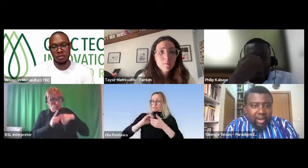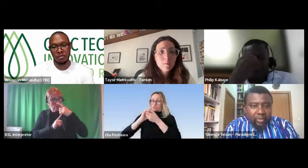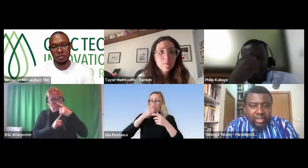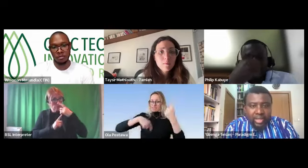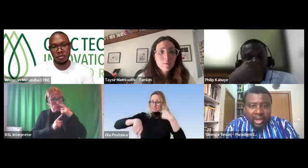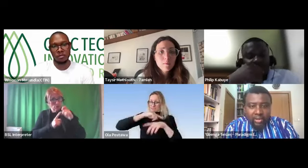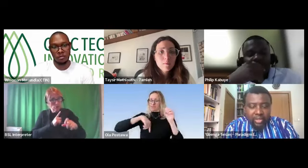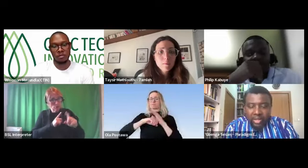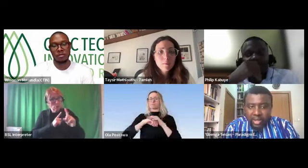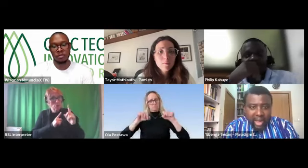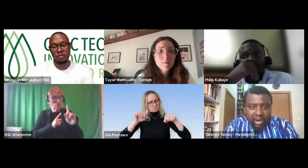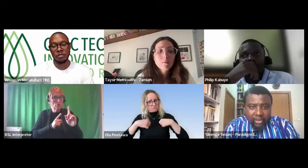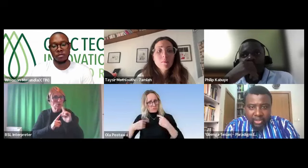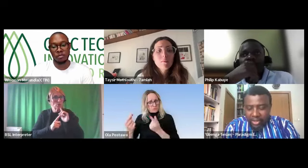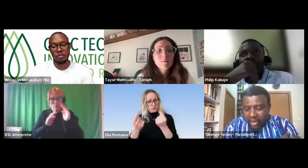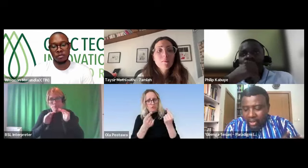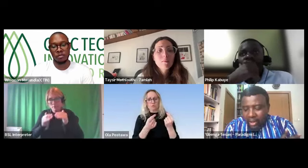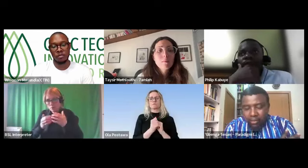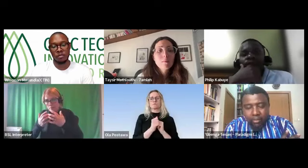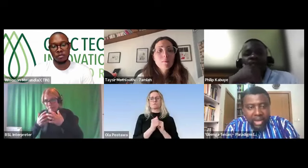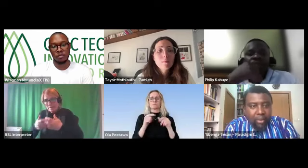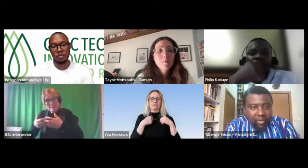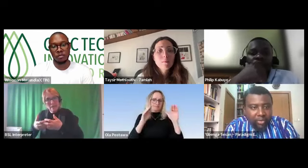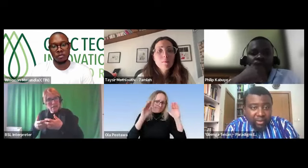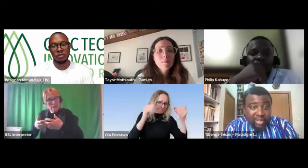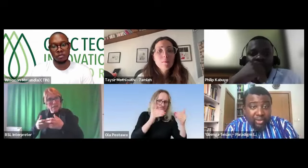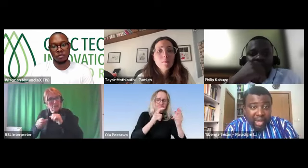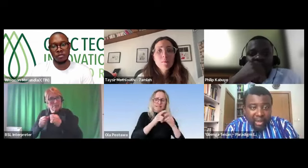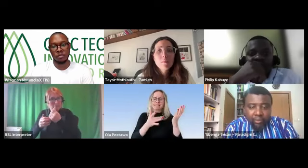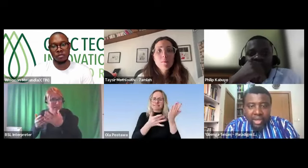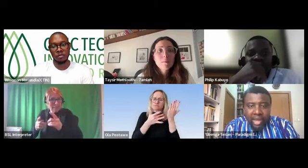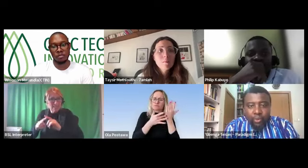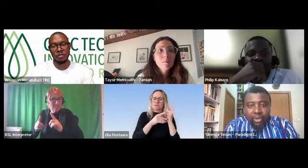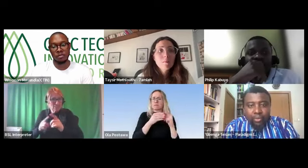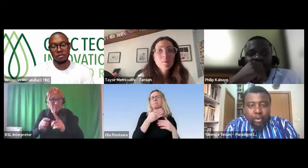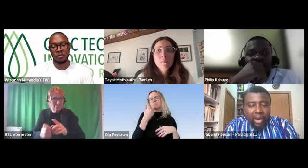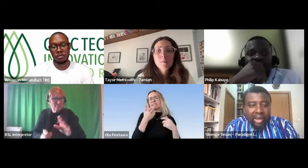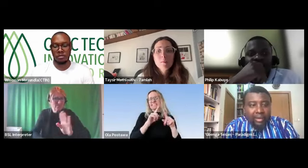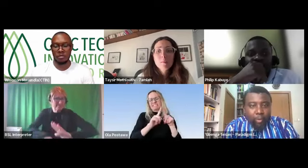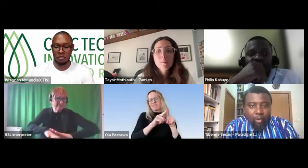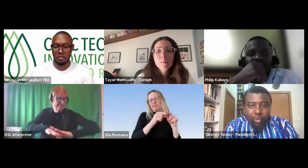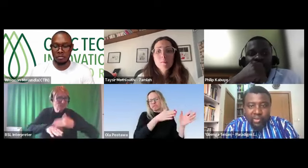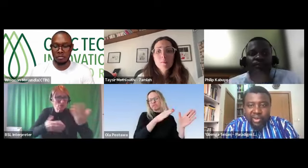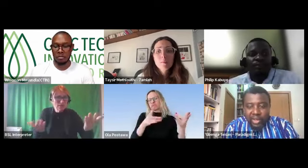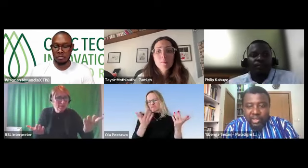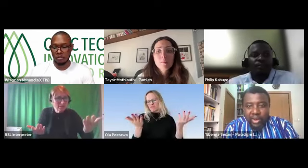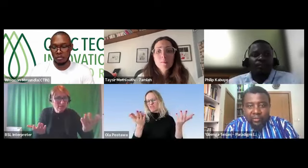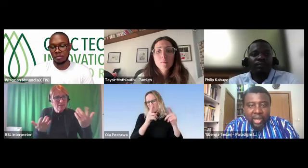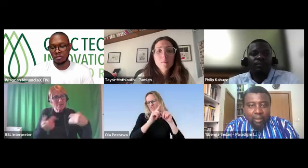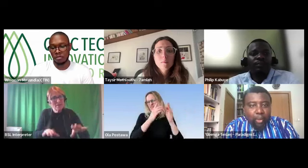as tech companies are concerned. I agree with Taysir that there are many platforms that really don't care and will align more